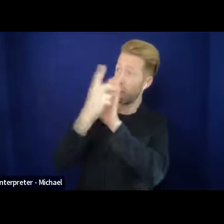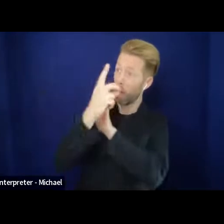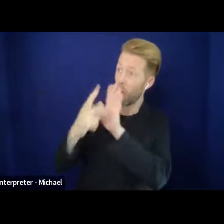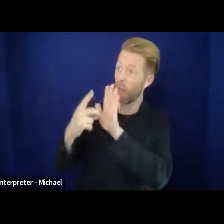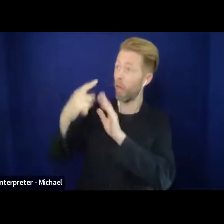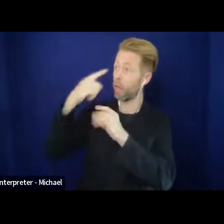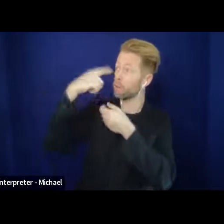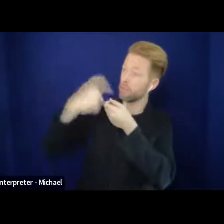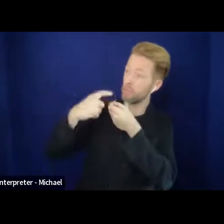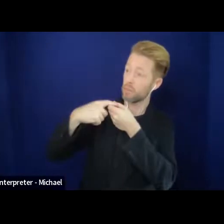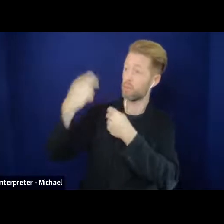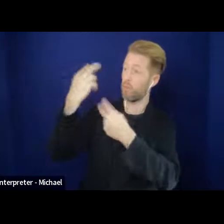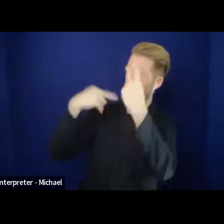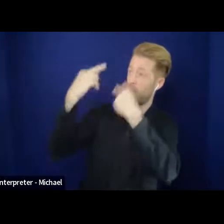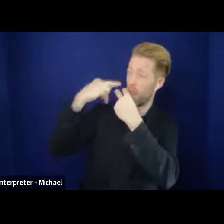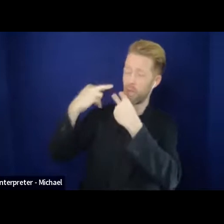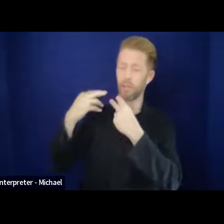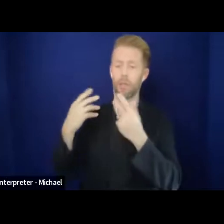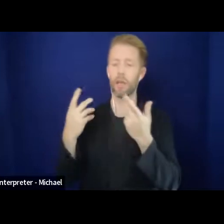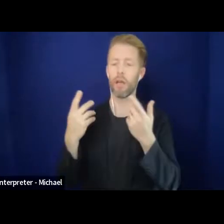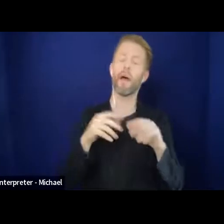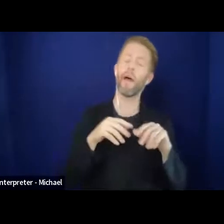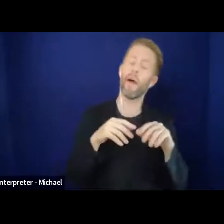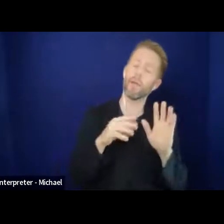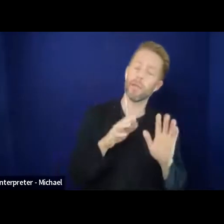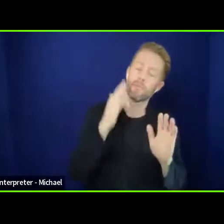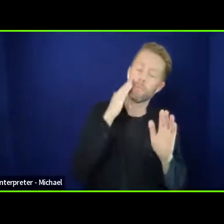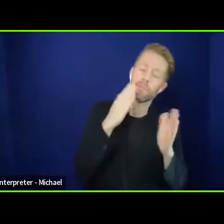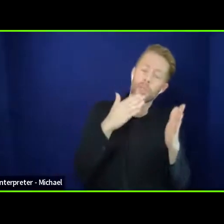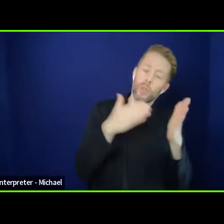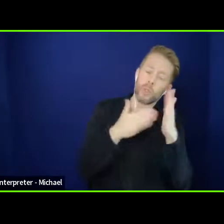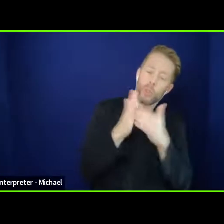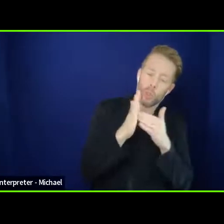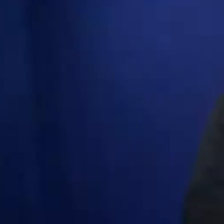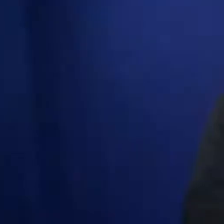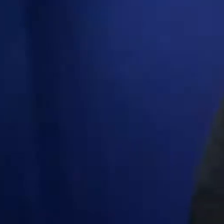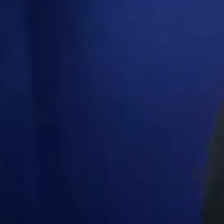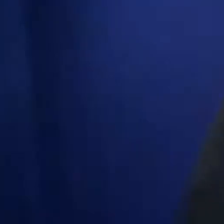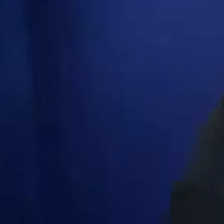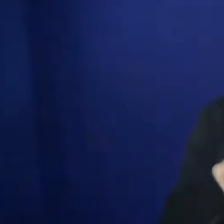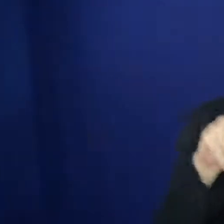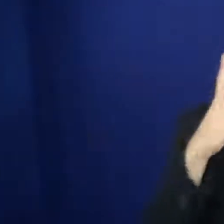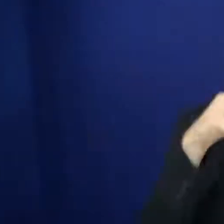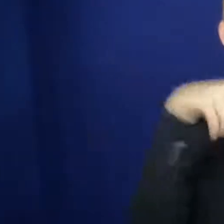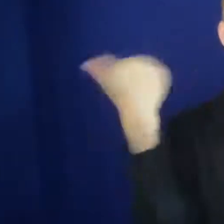resorting to litigation? This is open to everybody.